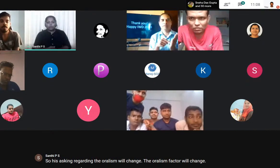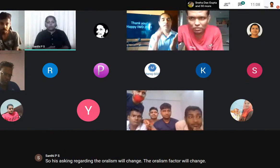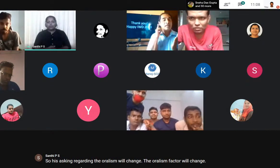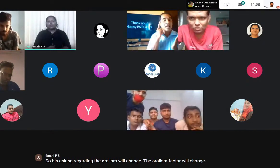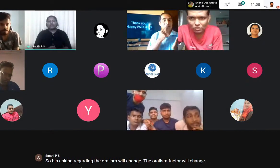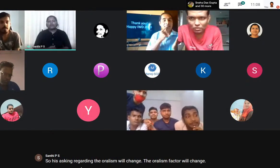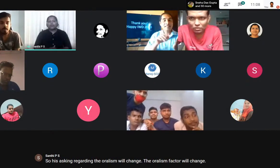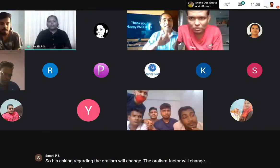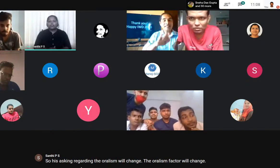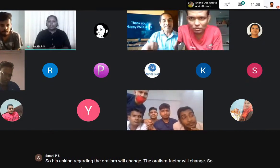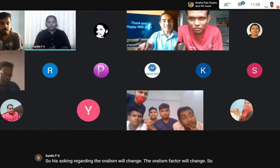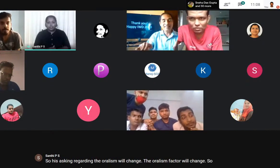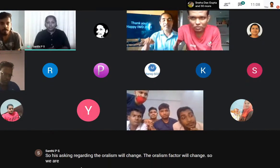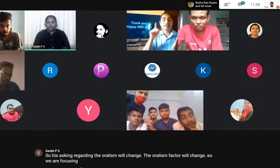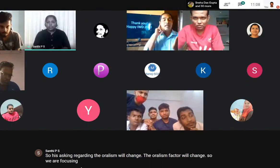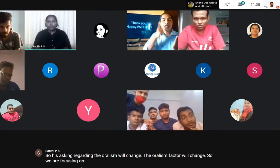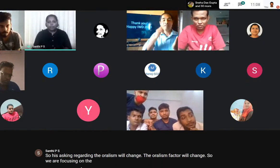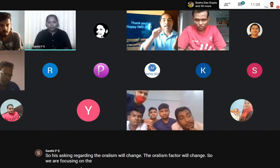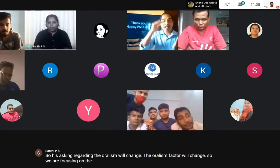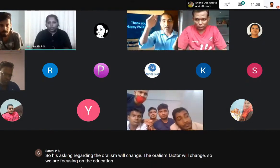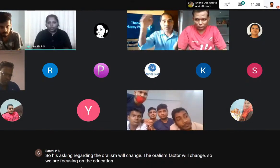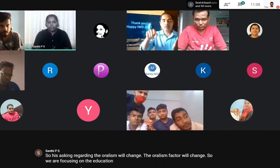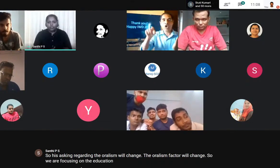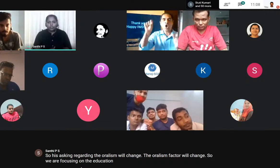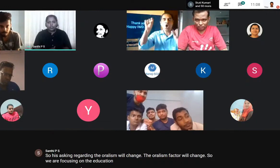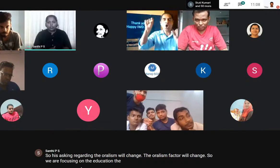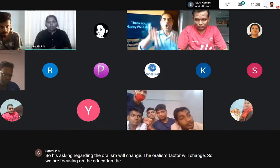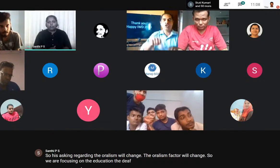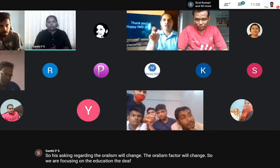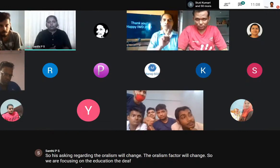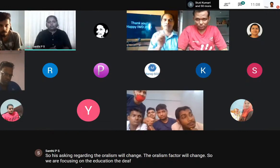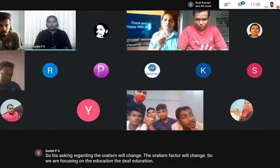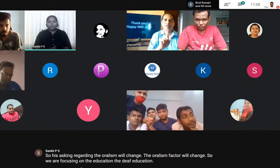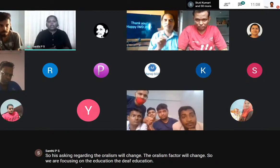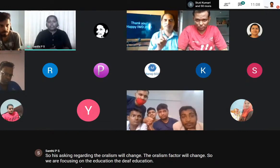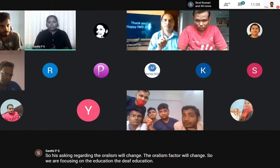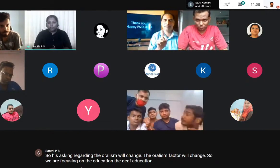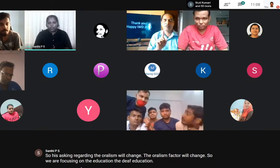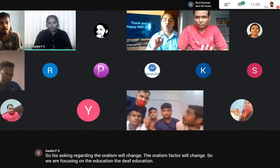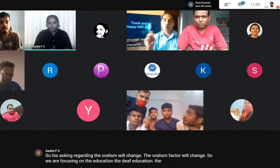So we are focusing on the education, the deaf education, the higher education.